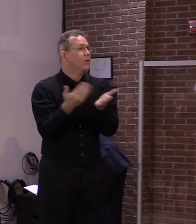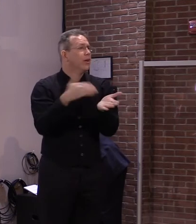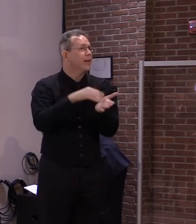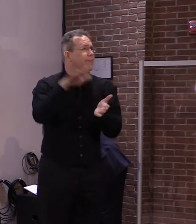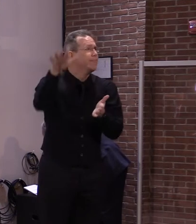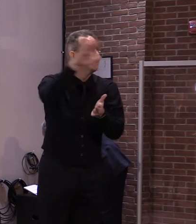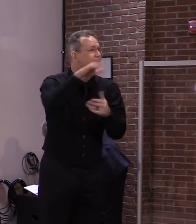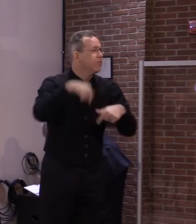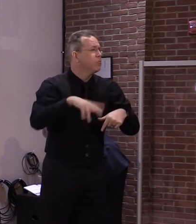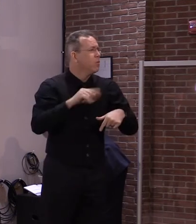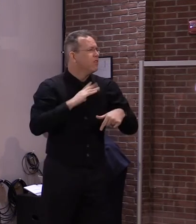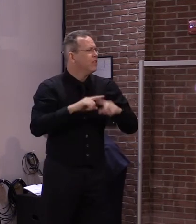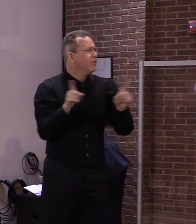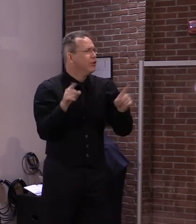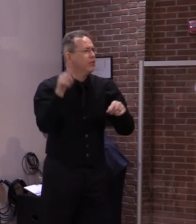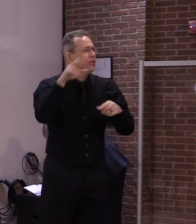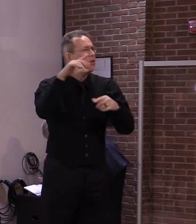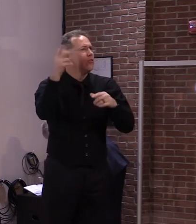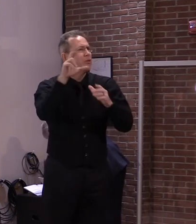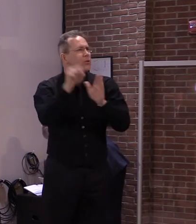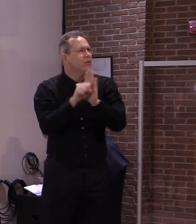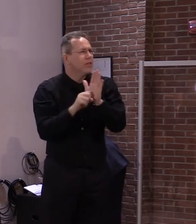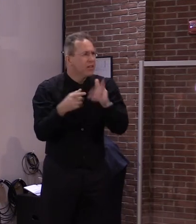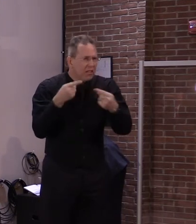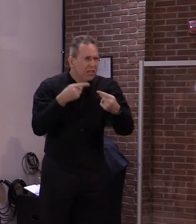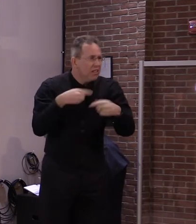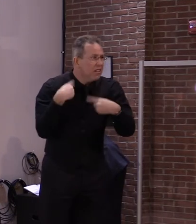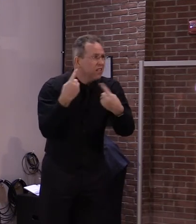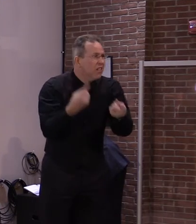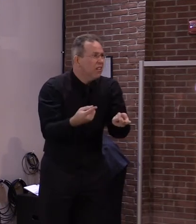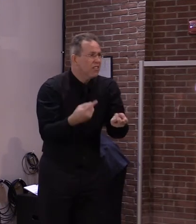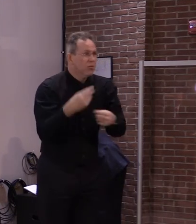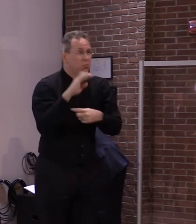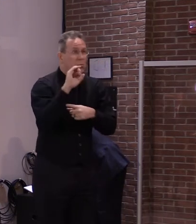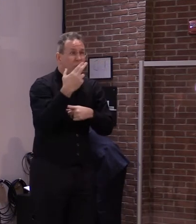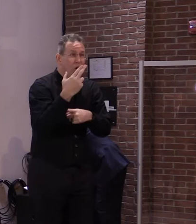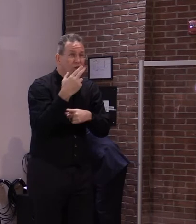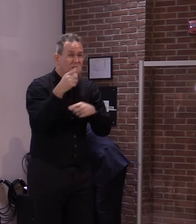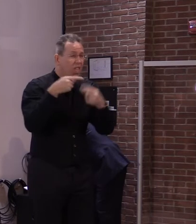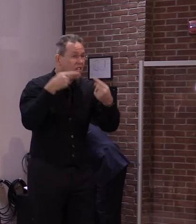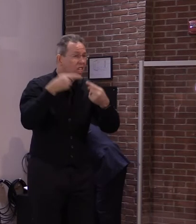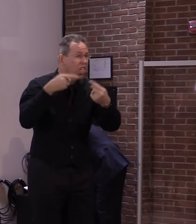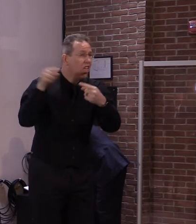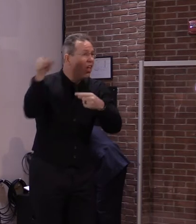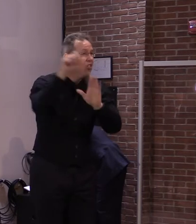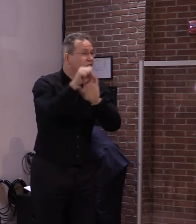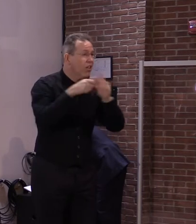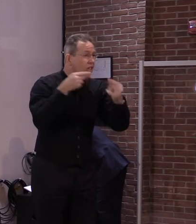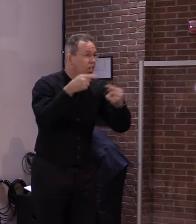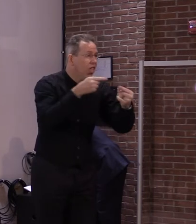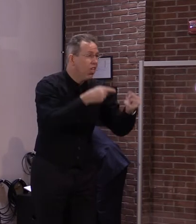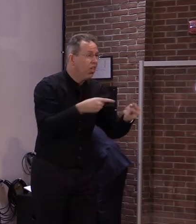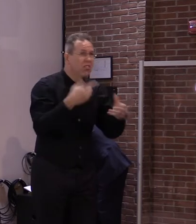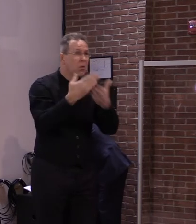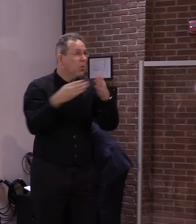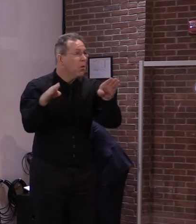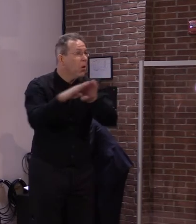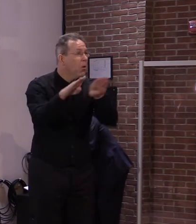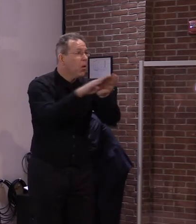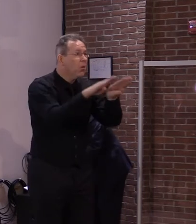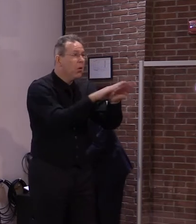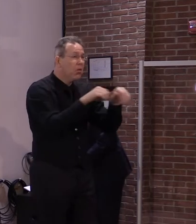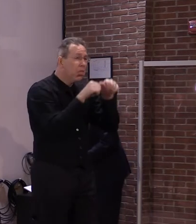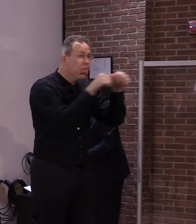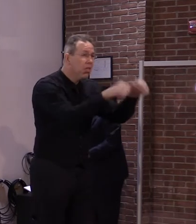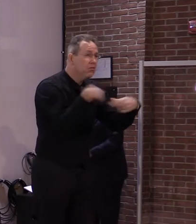march we are very fortunate that we live in a state that prioritize keeping our schools open that being